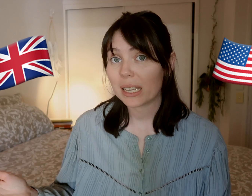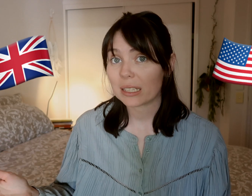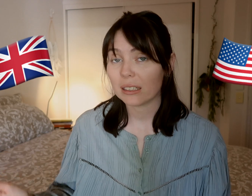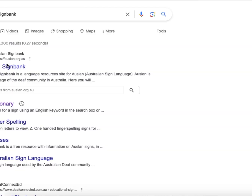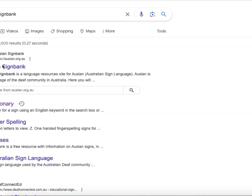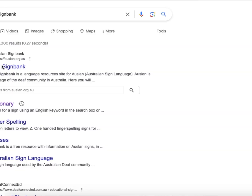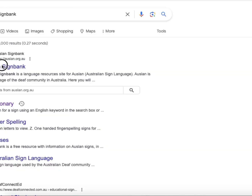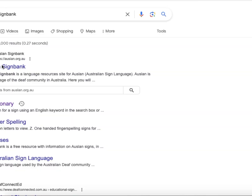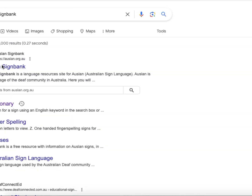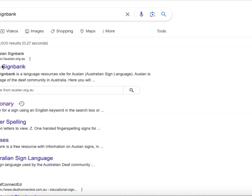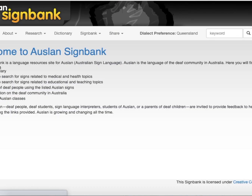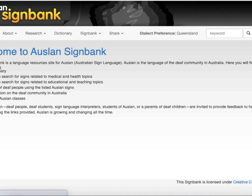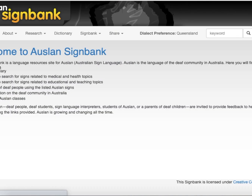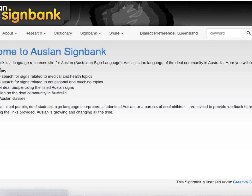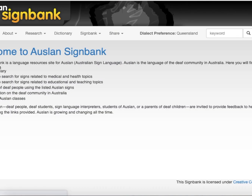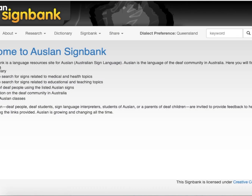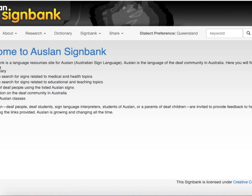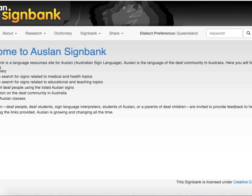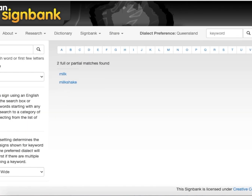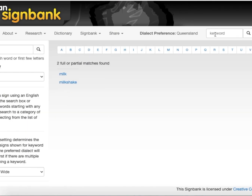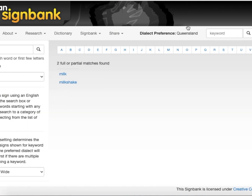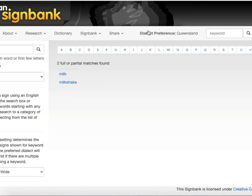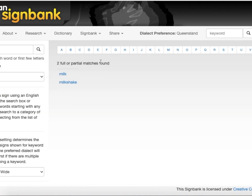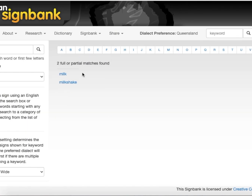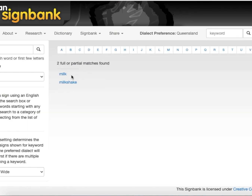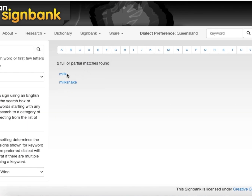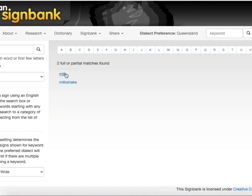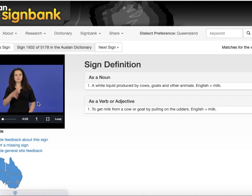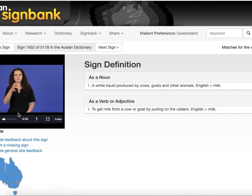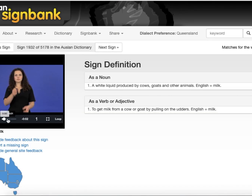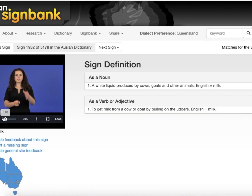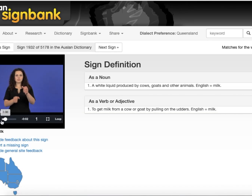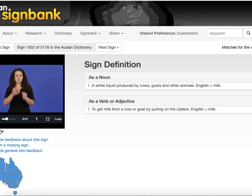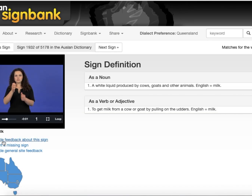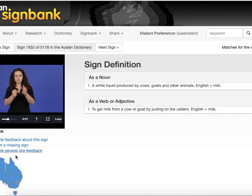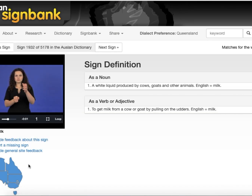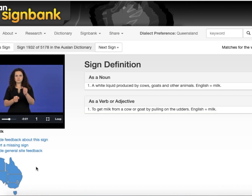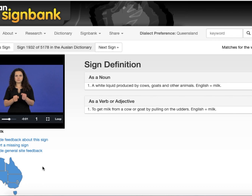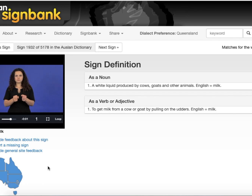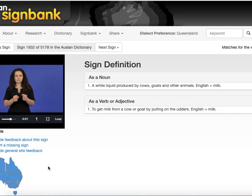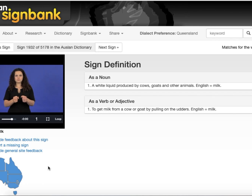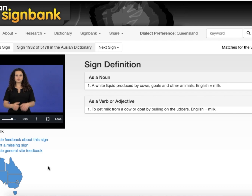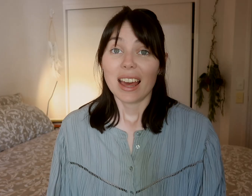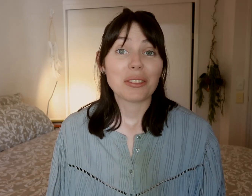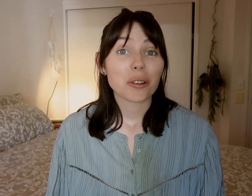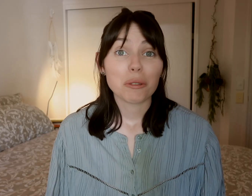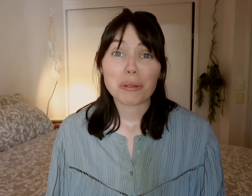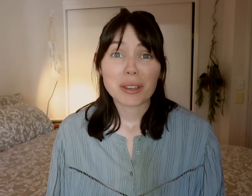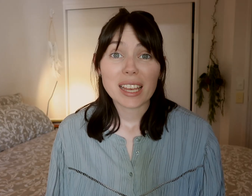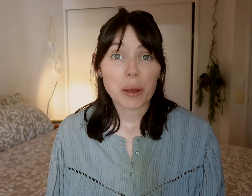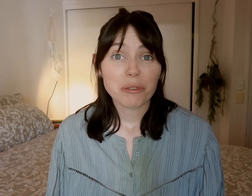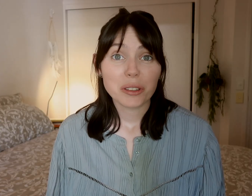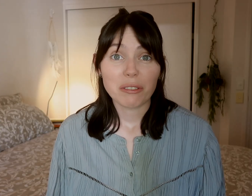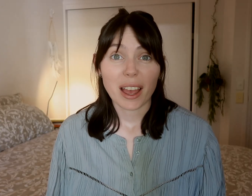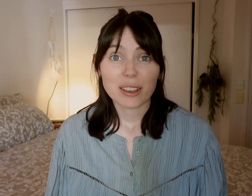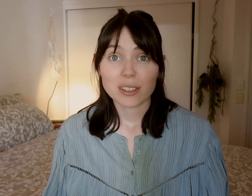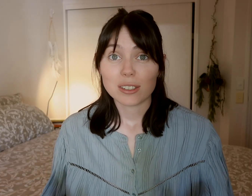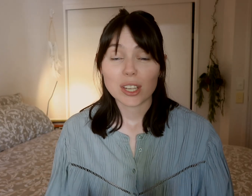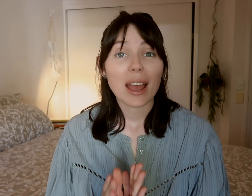So I ended up finding the Auslan Sign Bank website and I learned all the signs one by one and I thought it would be really helpful if I could just share